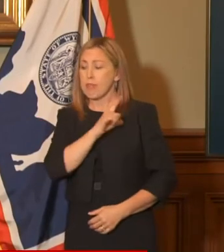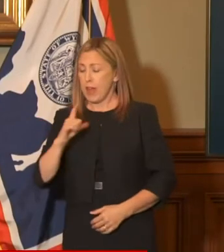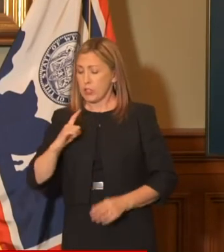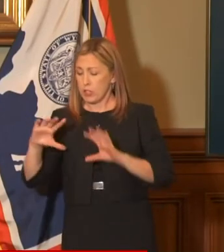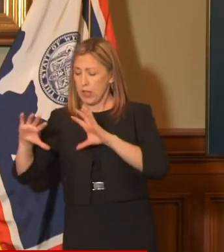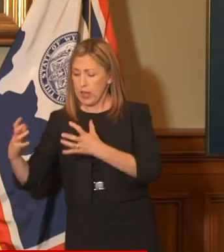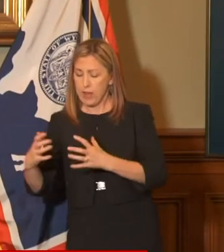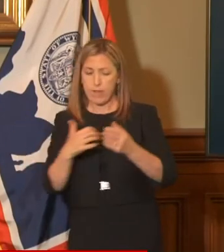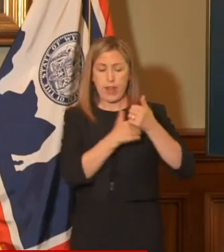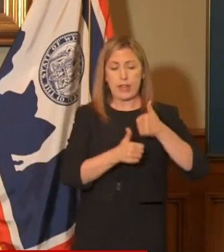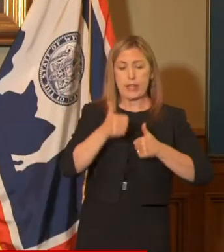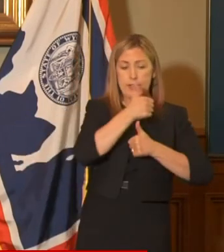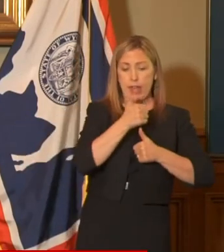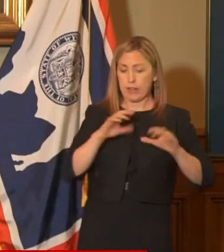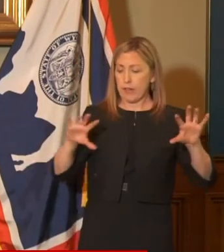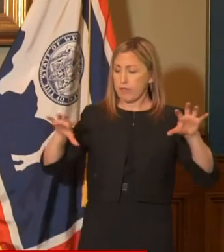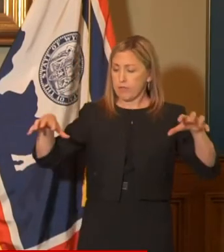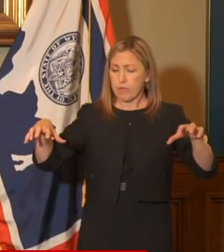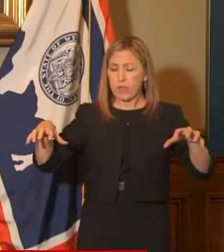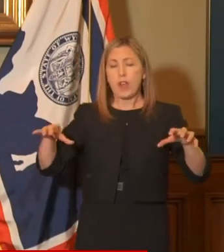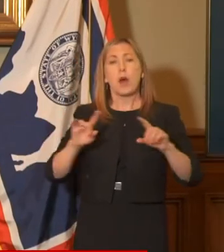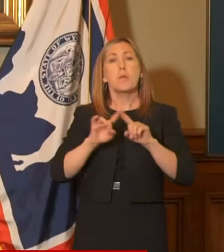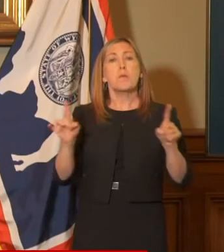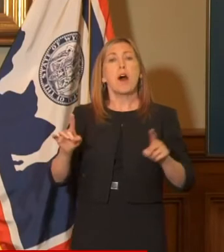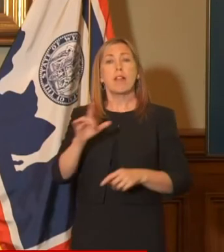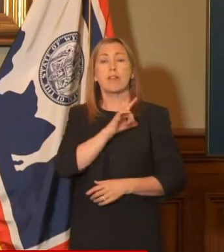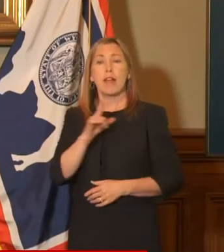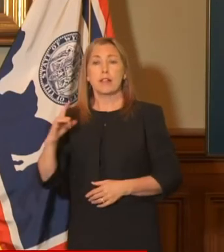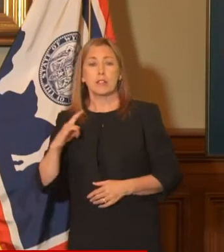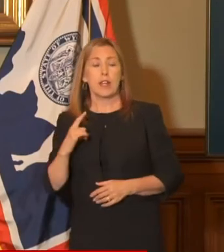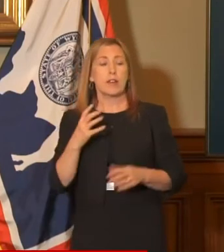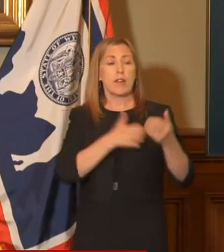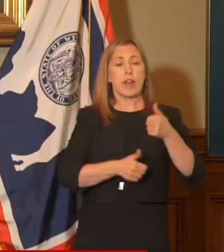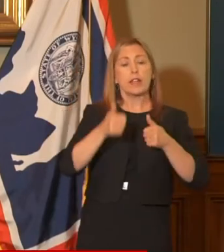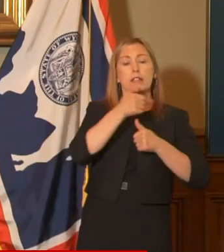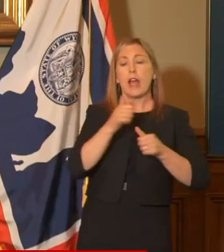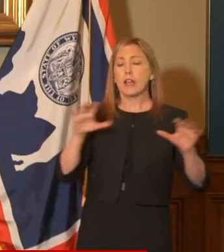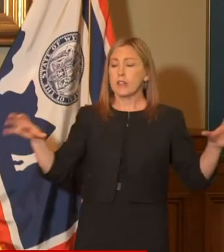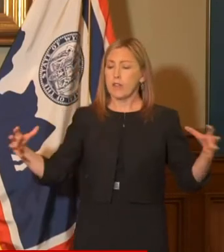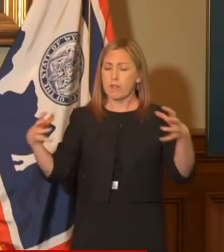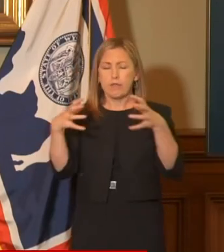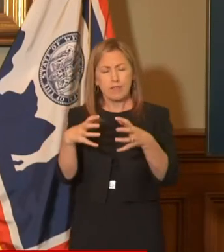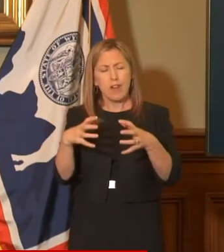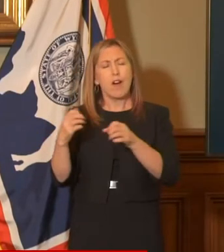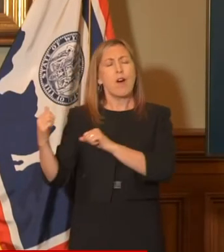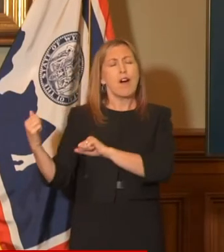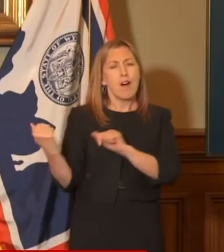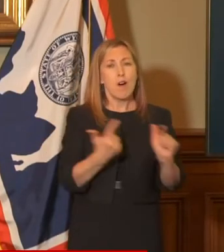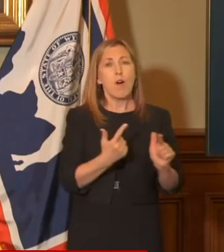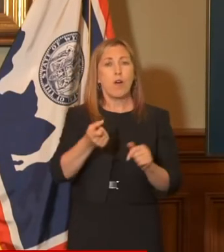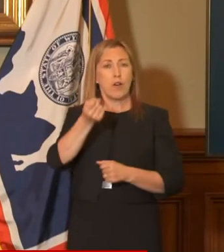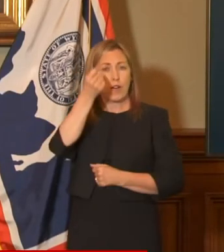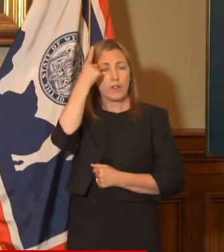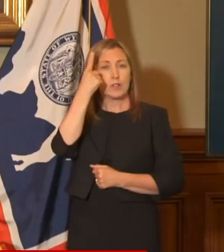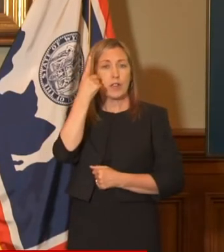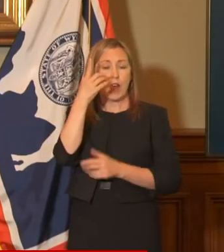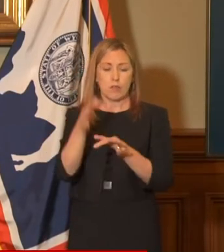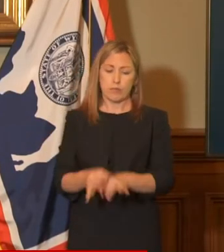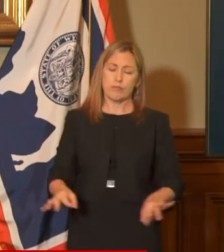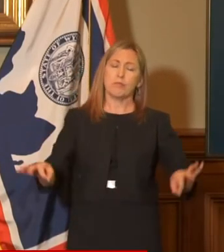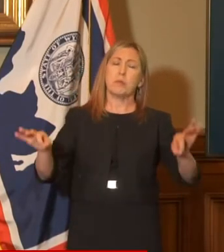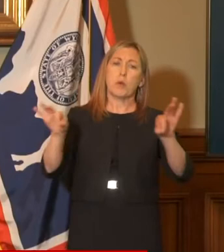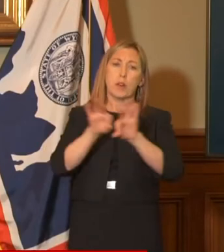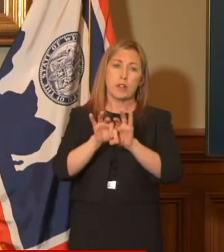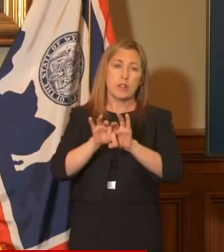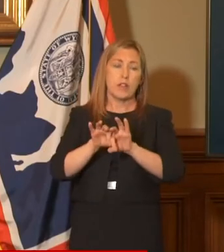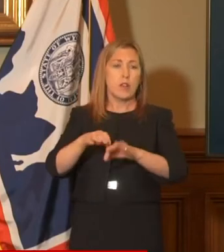branch, but legislative and executive branch all understand how important it is that we meet